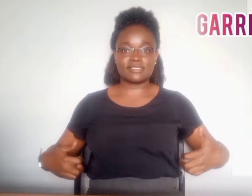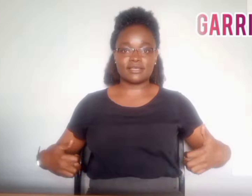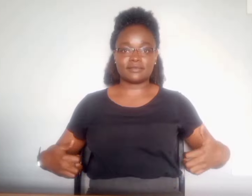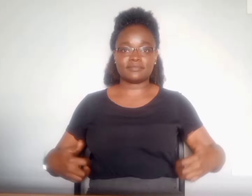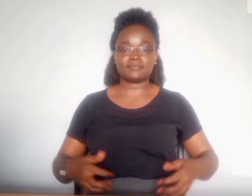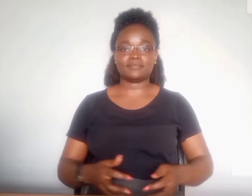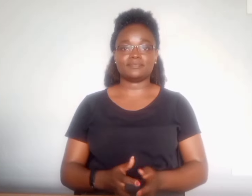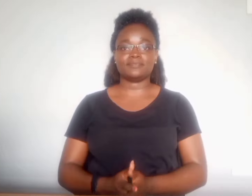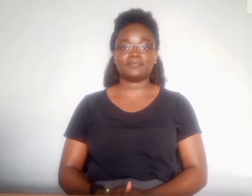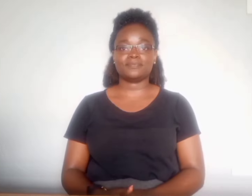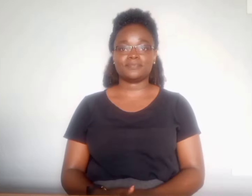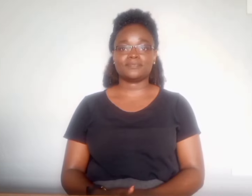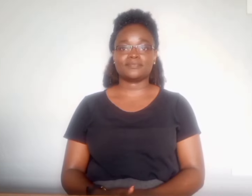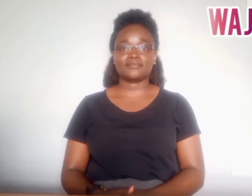Garissa.